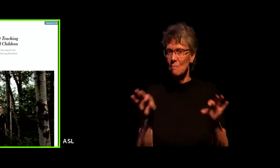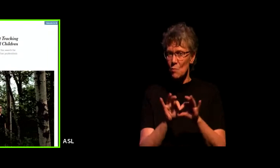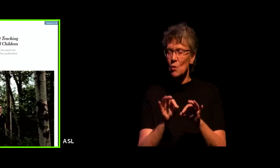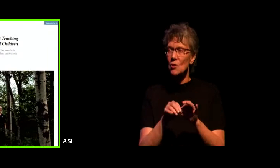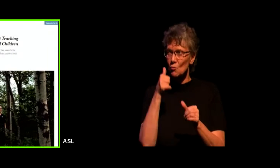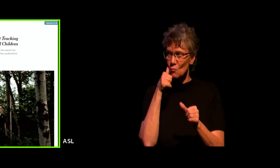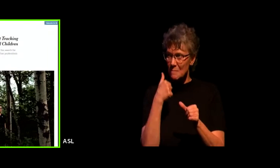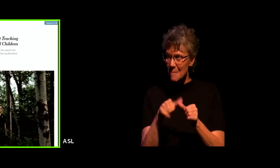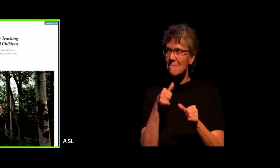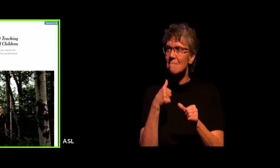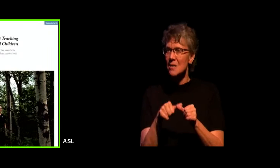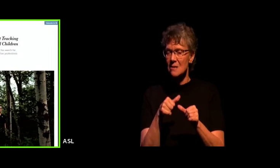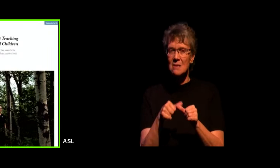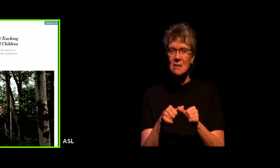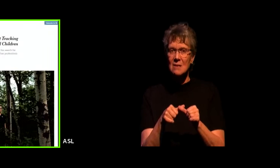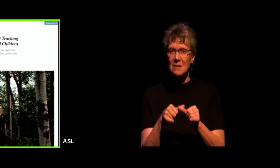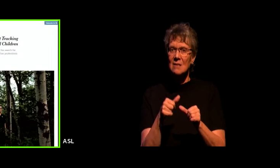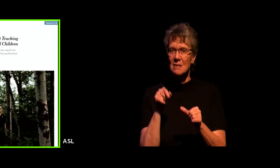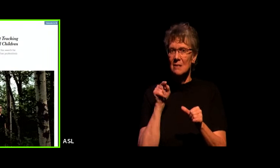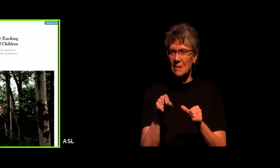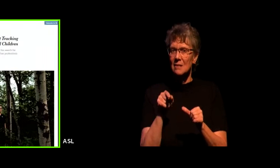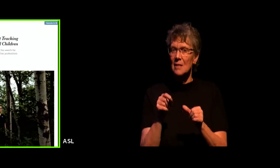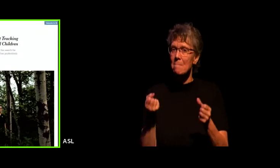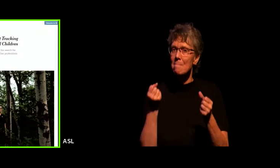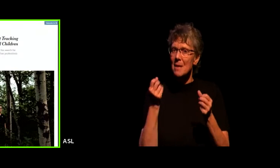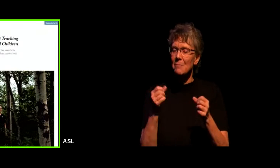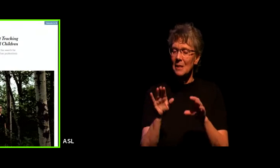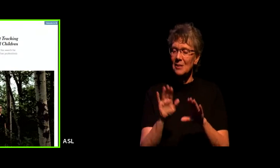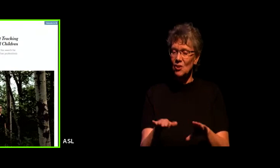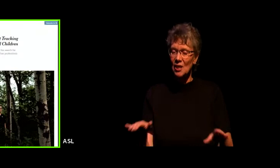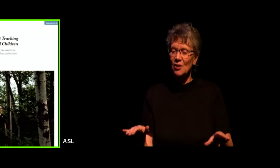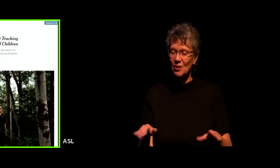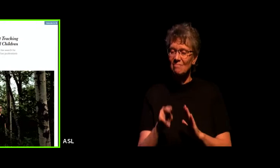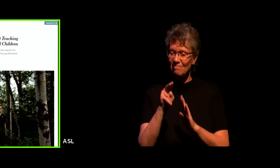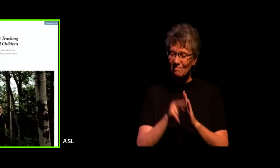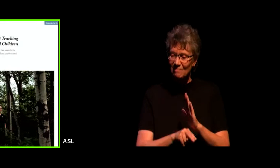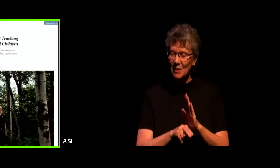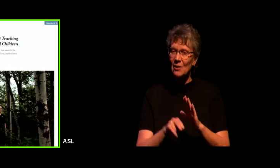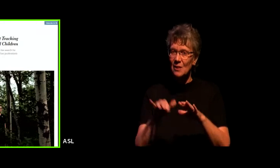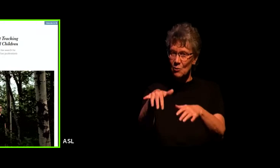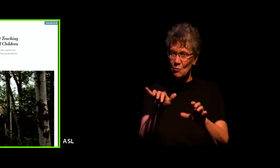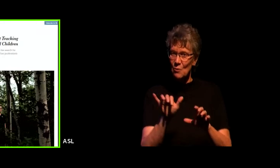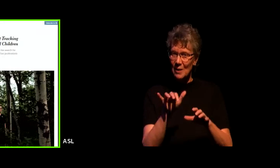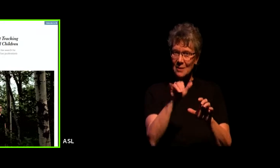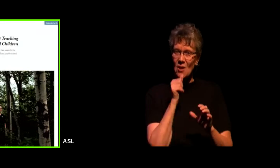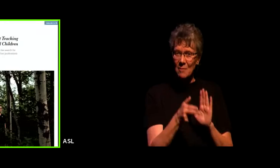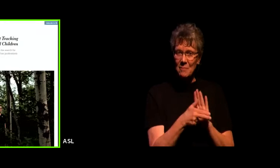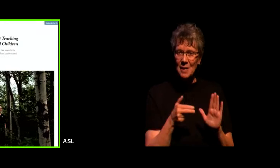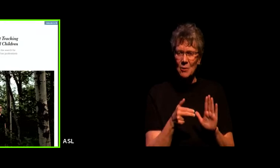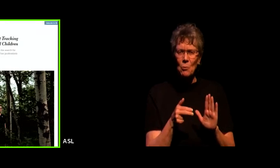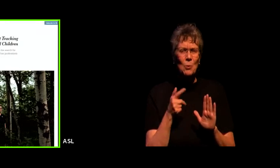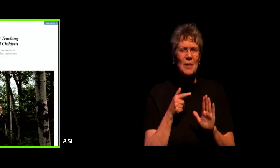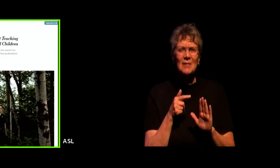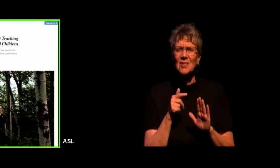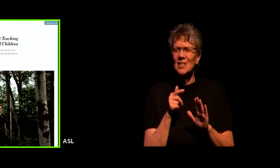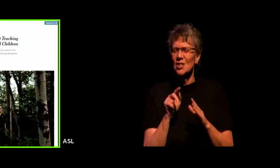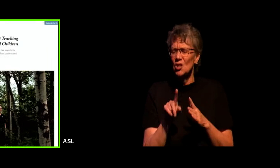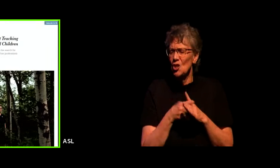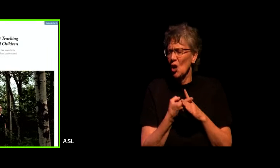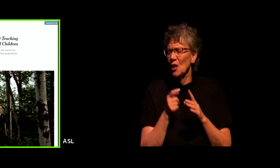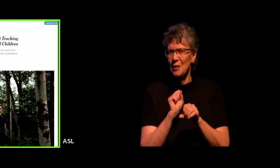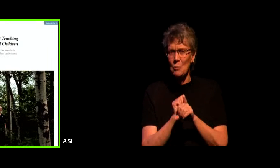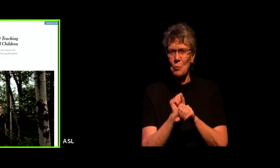because we have barely begun this work, barely begun. And we've already found, a lot of potential unmarked graves, but we